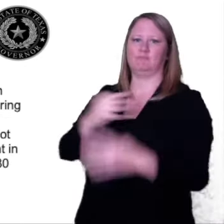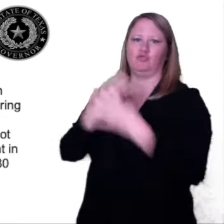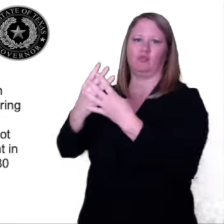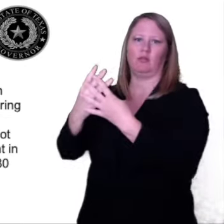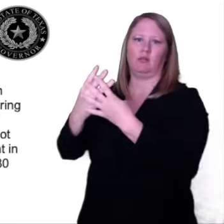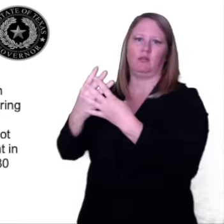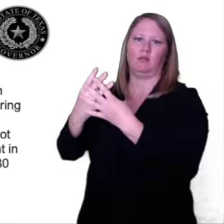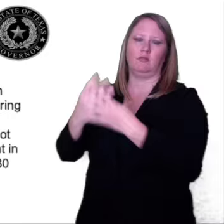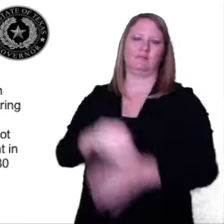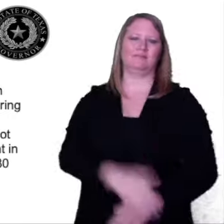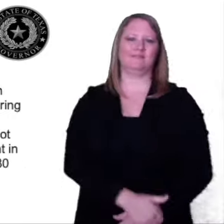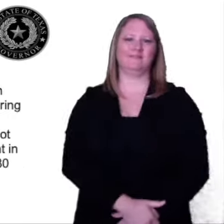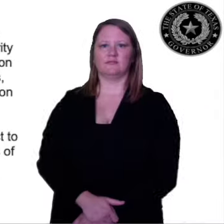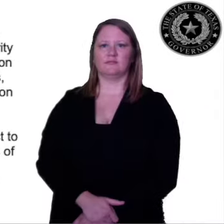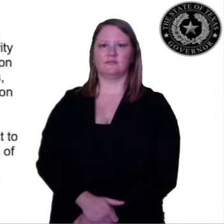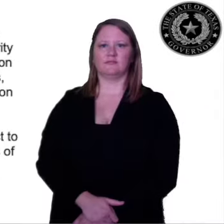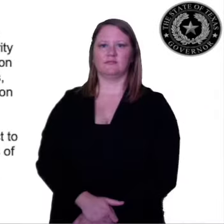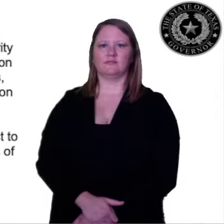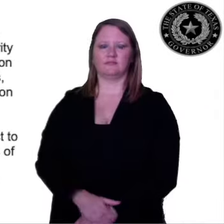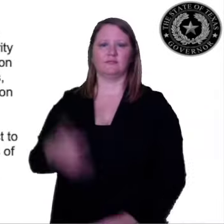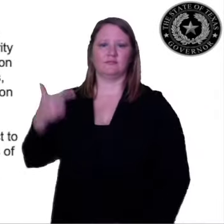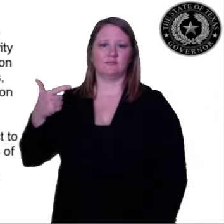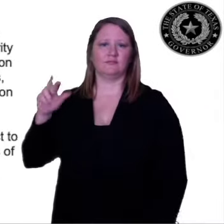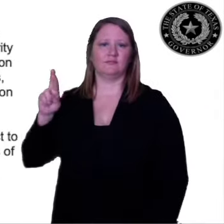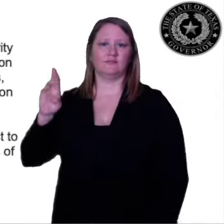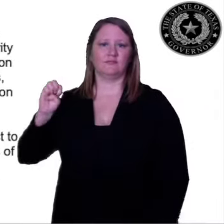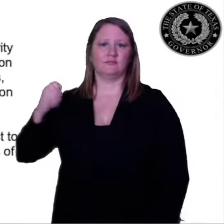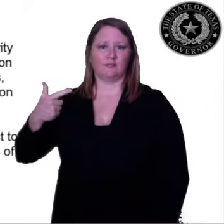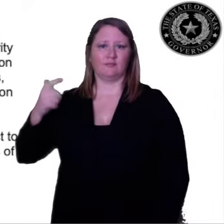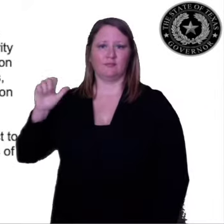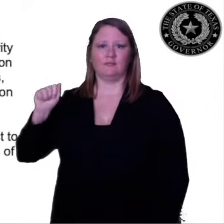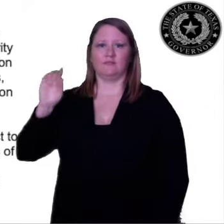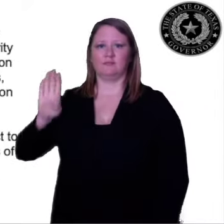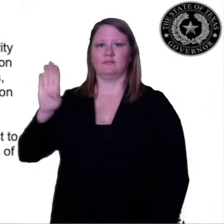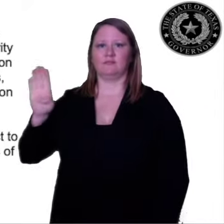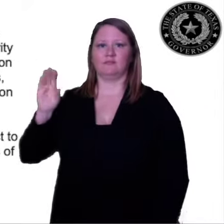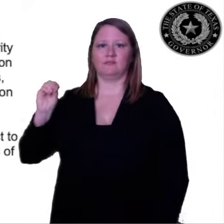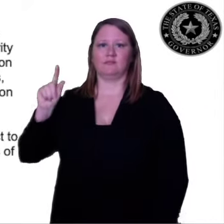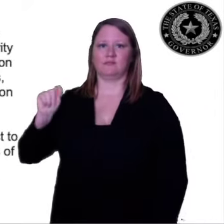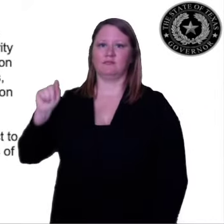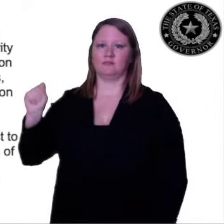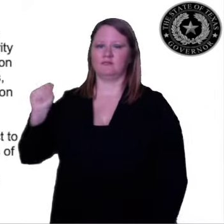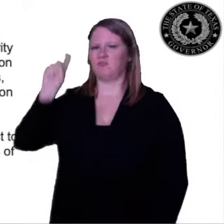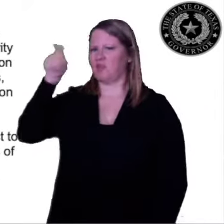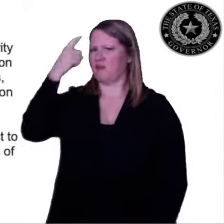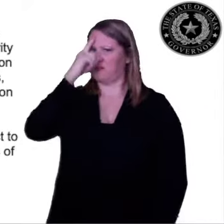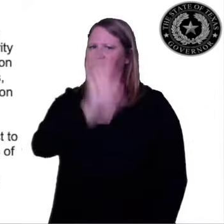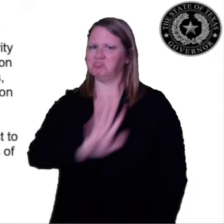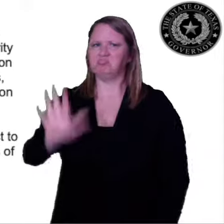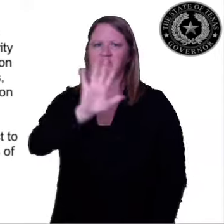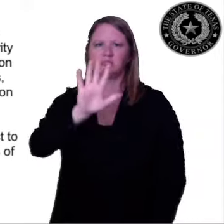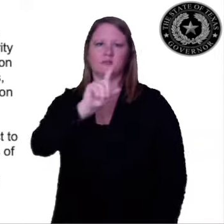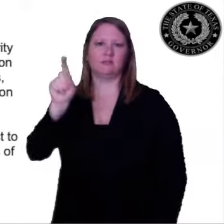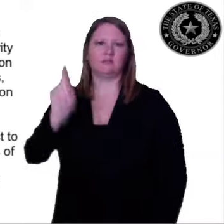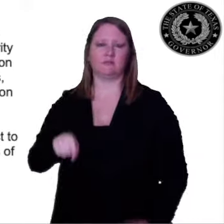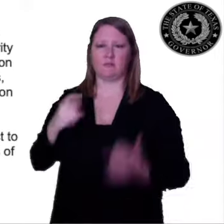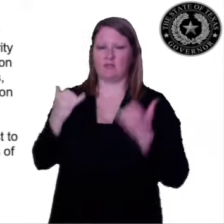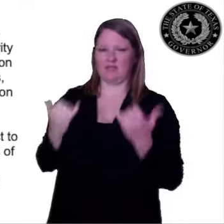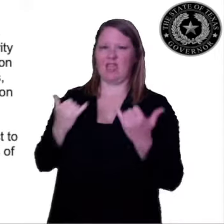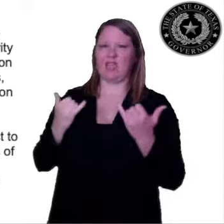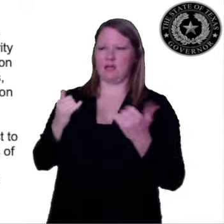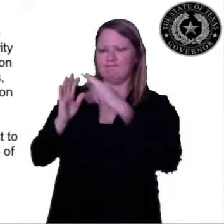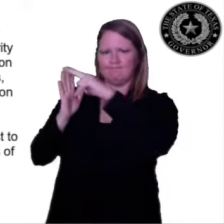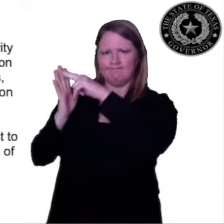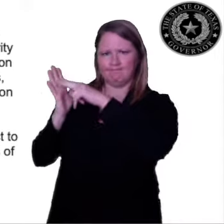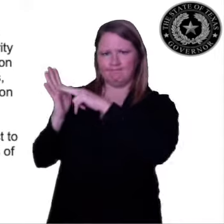Now therefore, I, Greg Abbott, Governor of Texas, by virtue of the